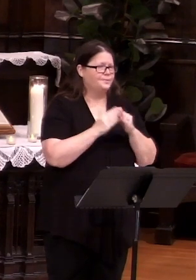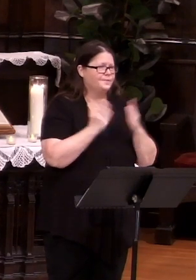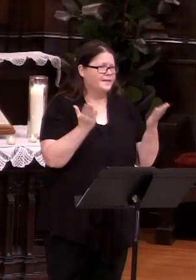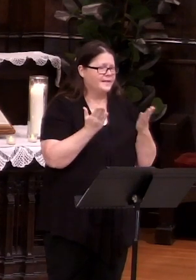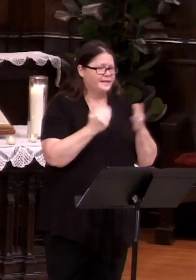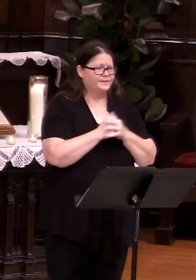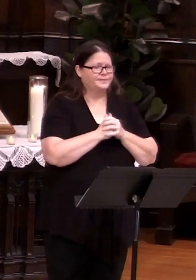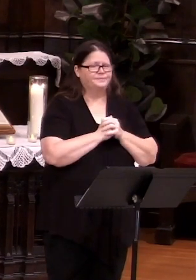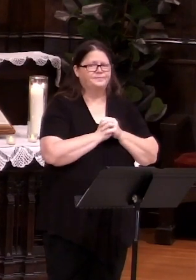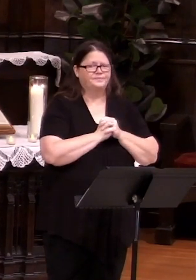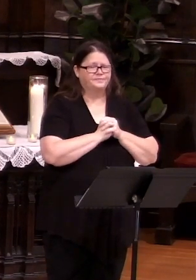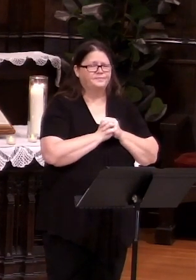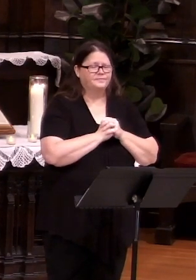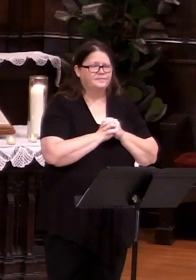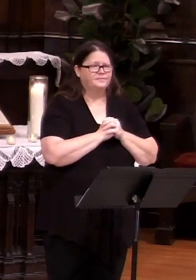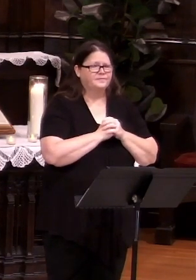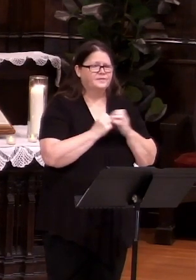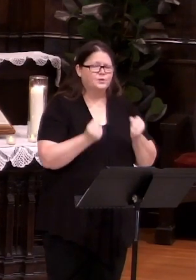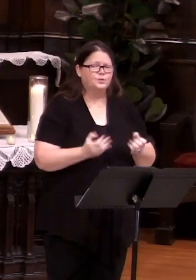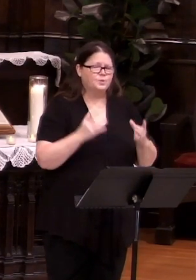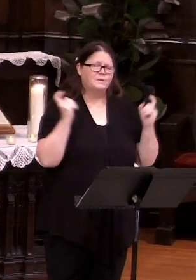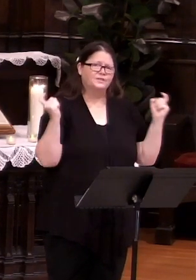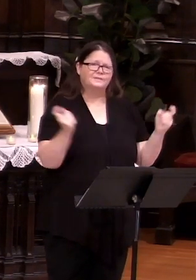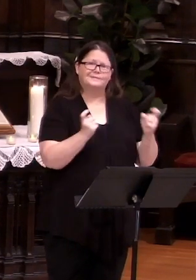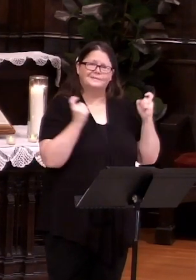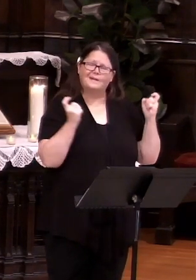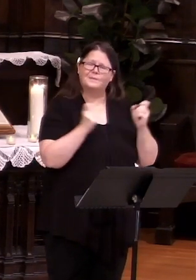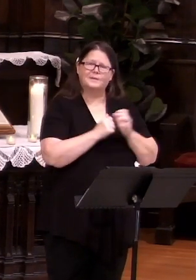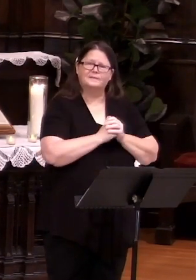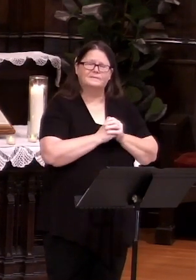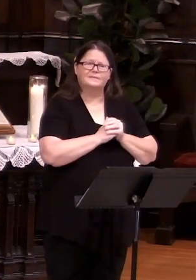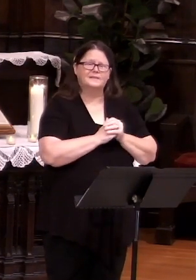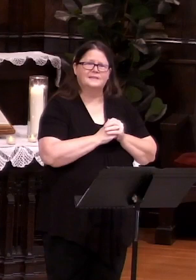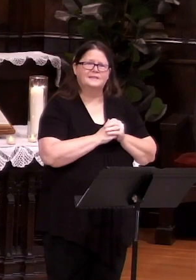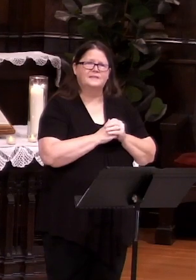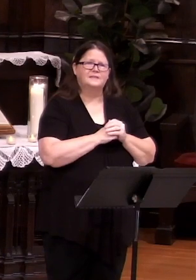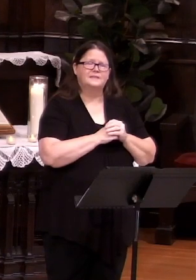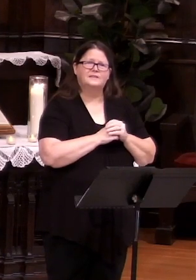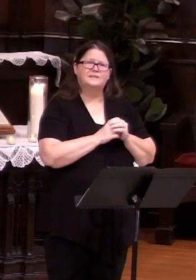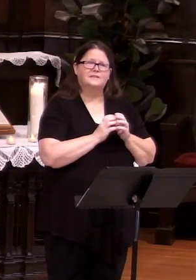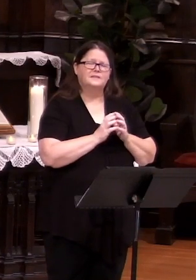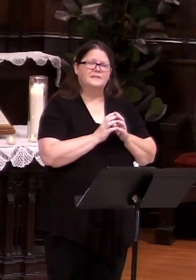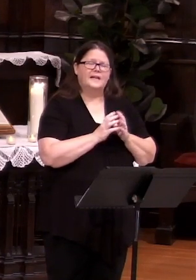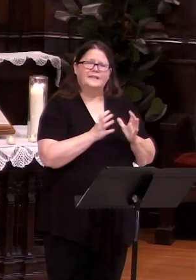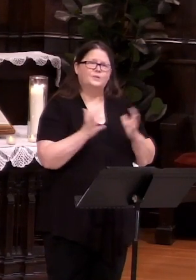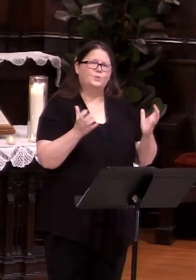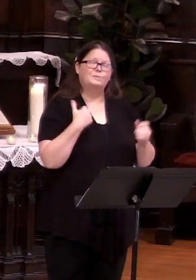faith. So much to celebrate, and so much we lift to God for prayers, for